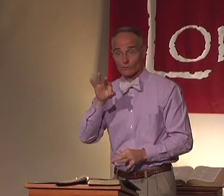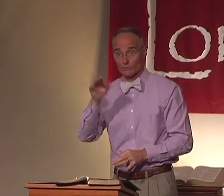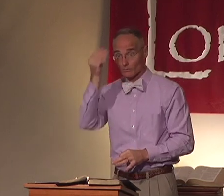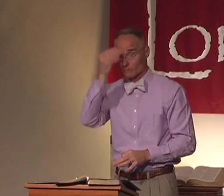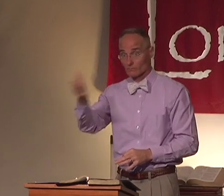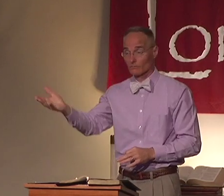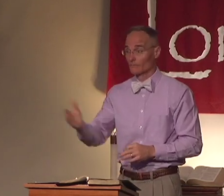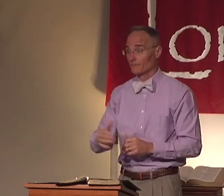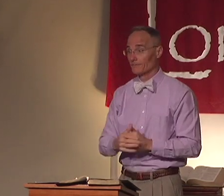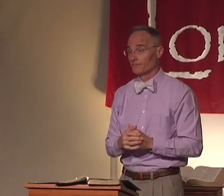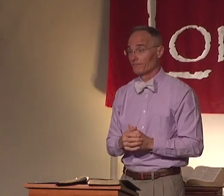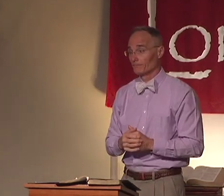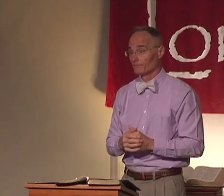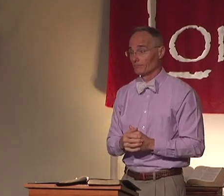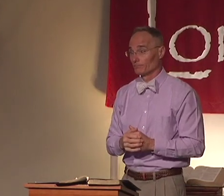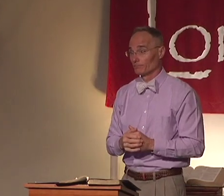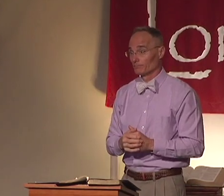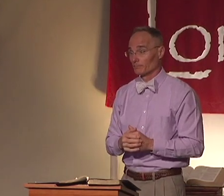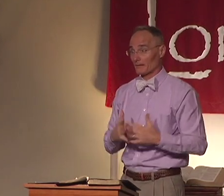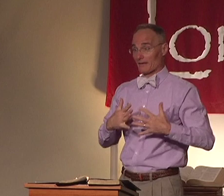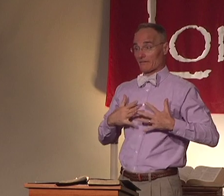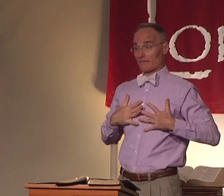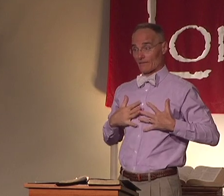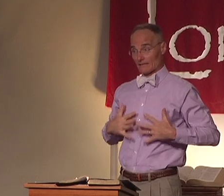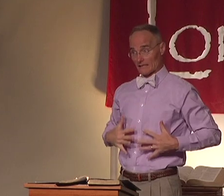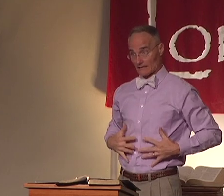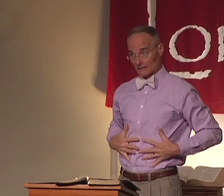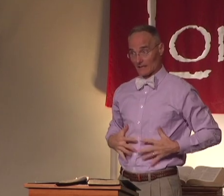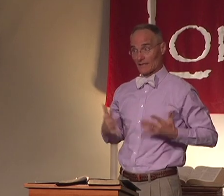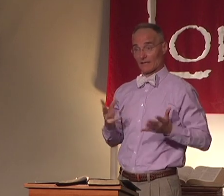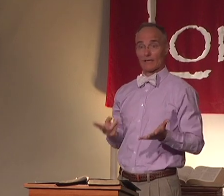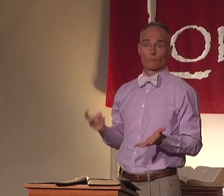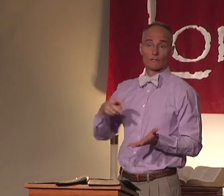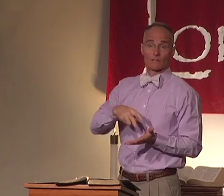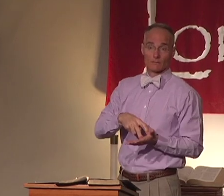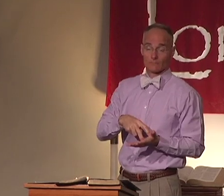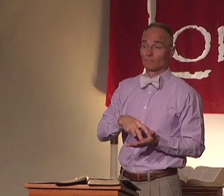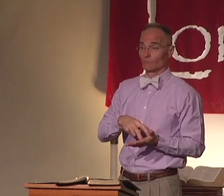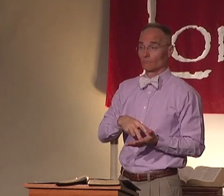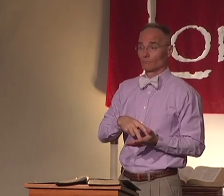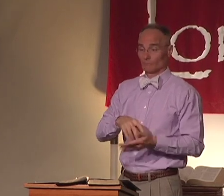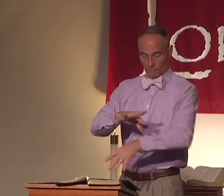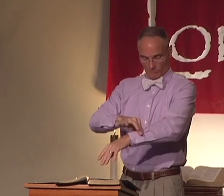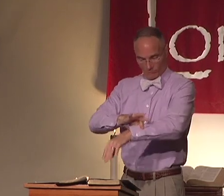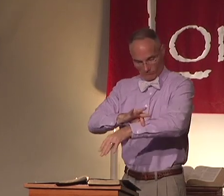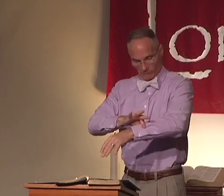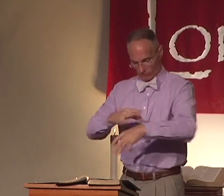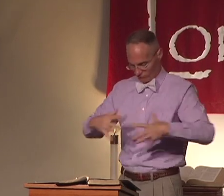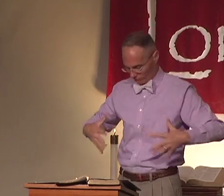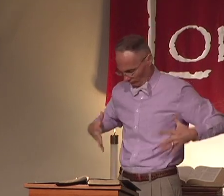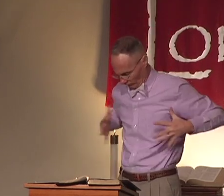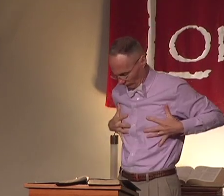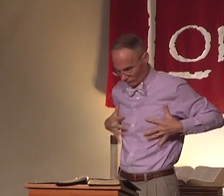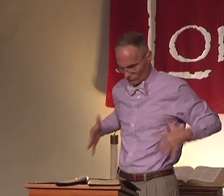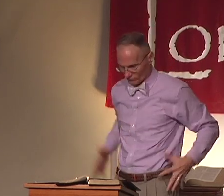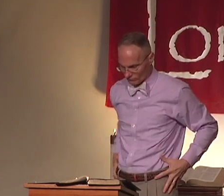Jesus was not a ghost. He was not a ghost. He had physically risen. He had flesh,